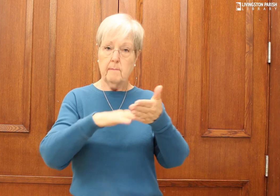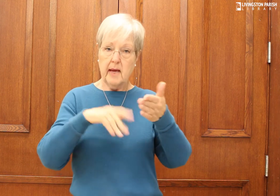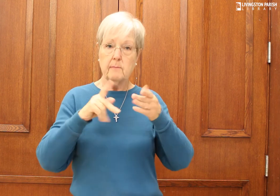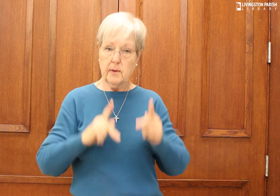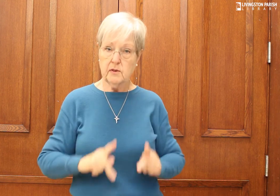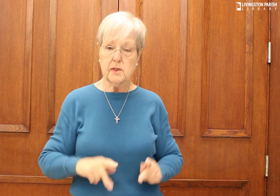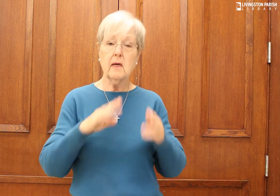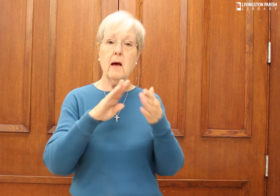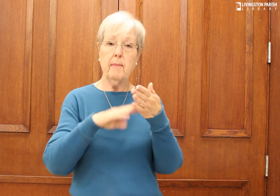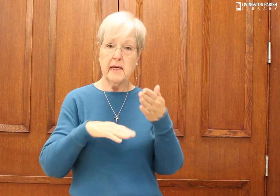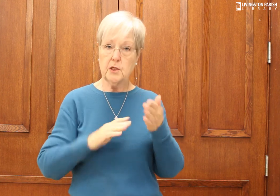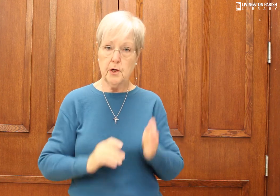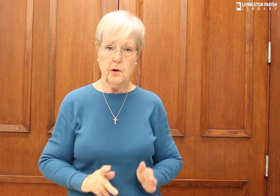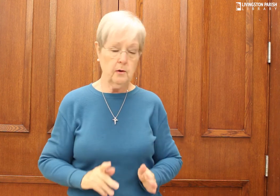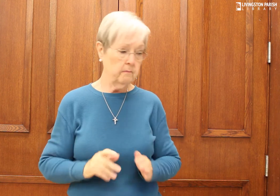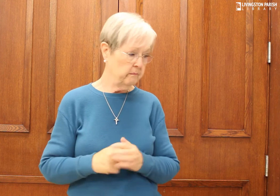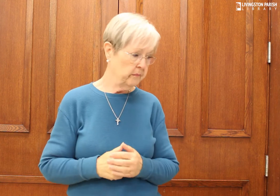paint person, a painter.